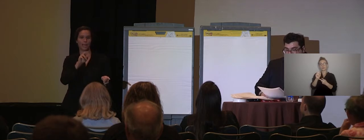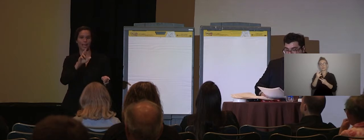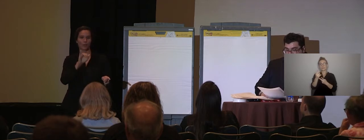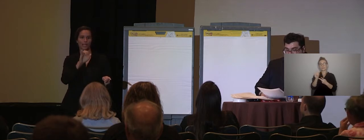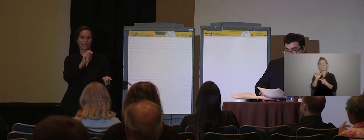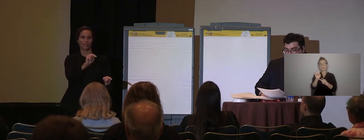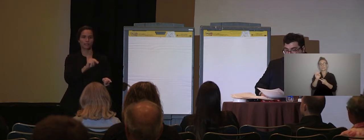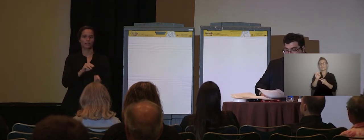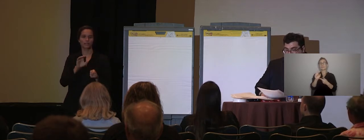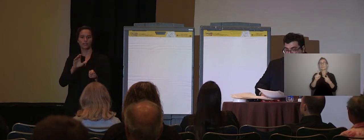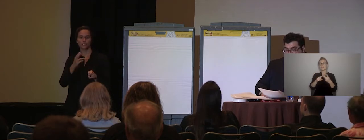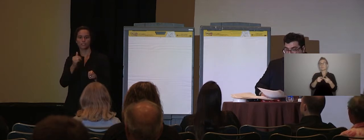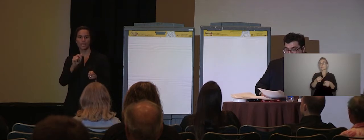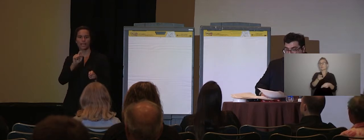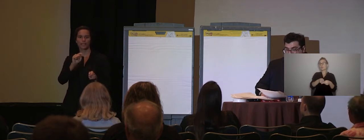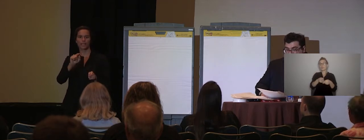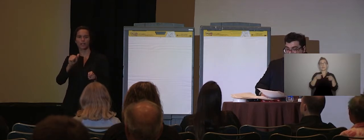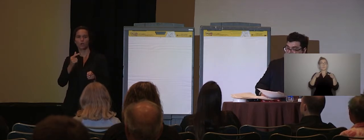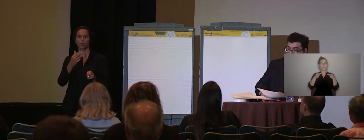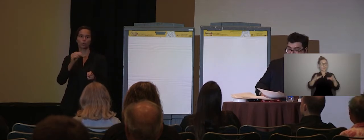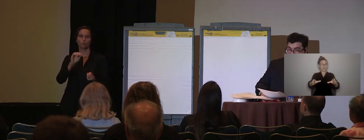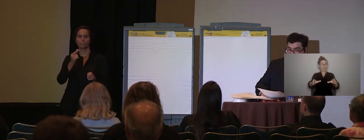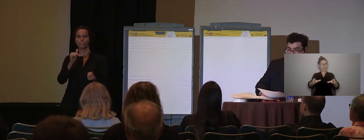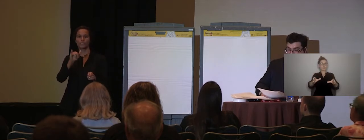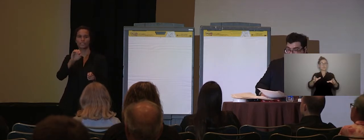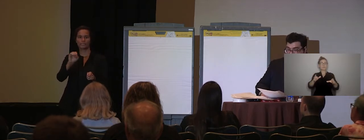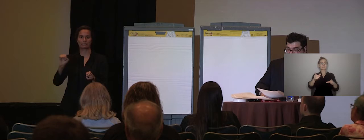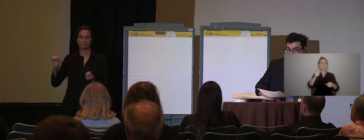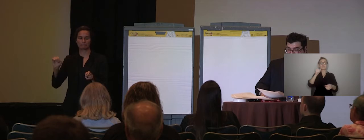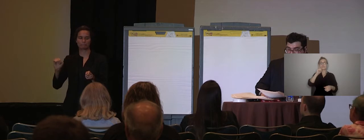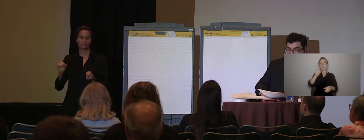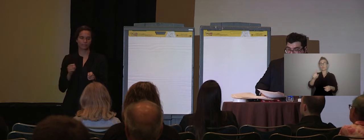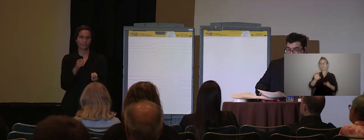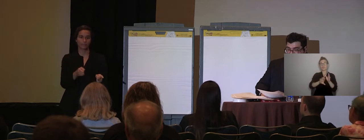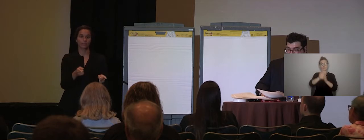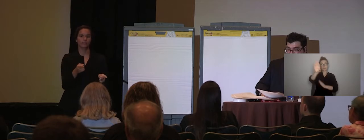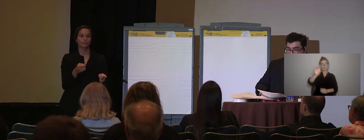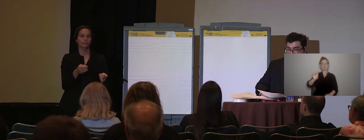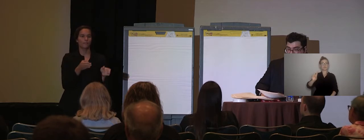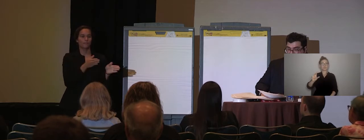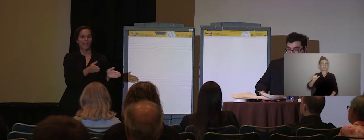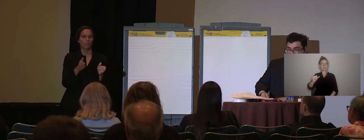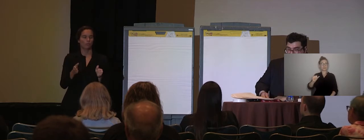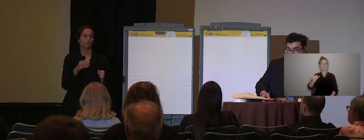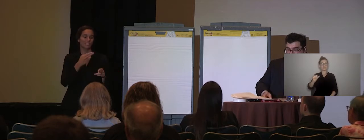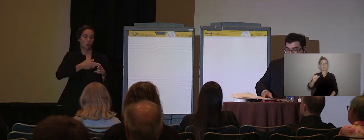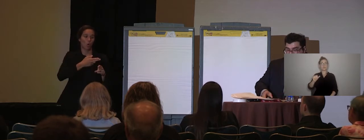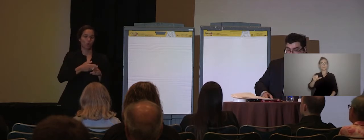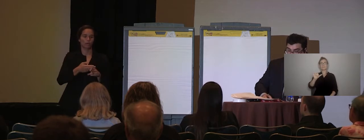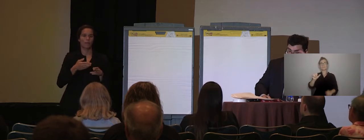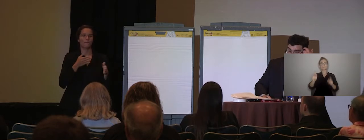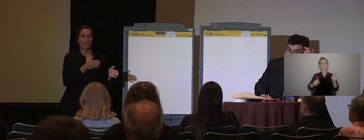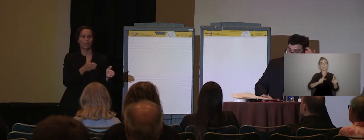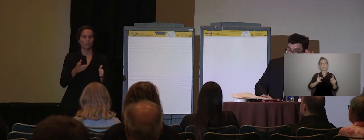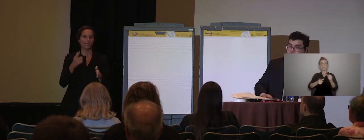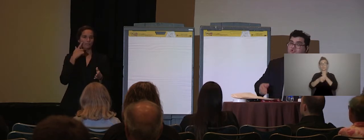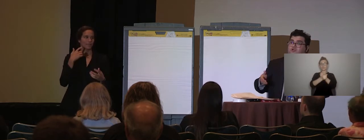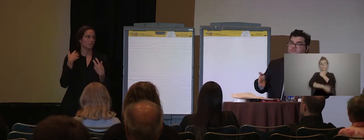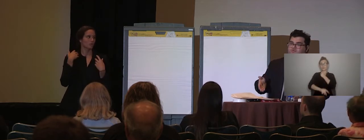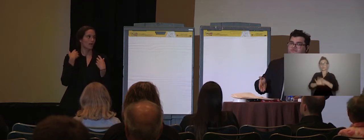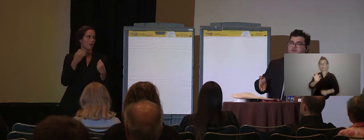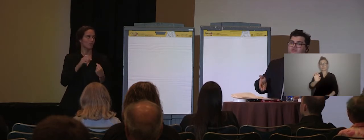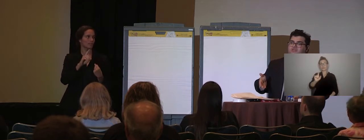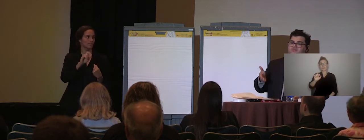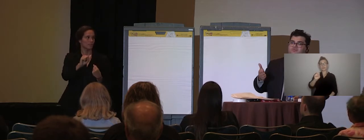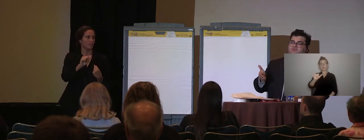are called Pathways and the Developmental Disabilities Defendant Program. These are places for people who were